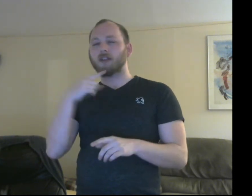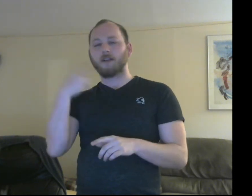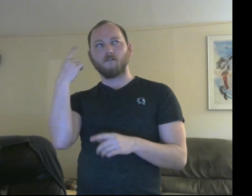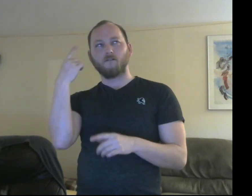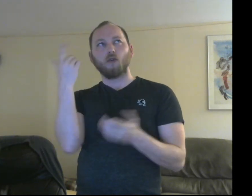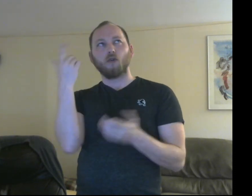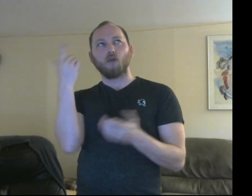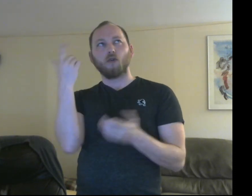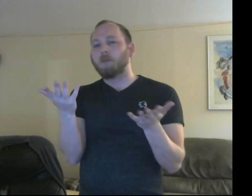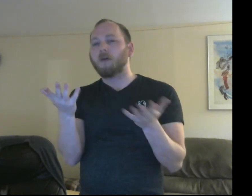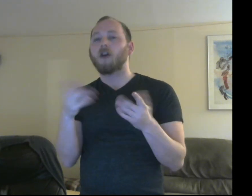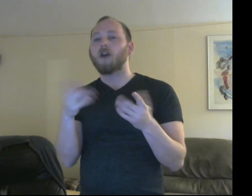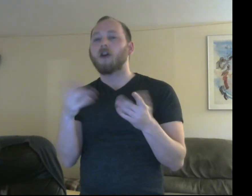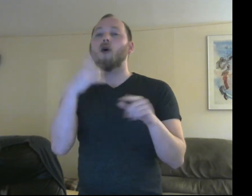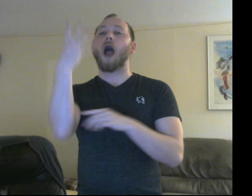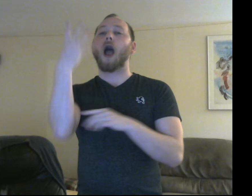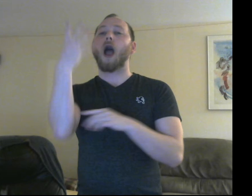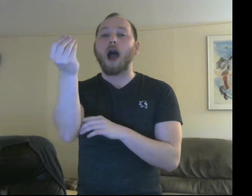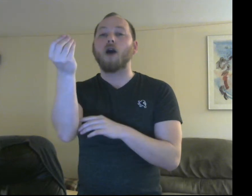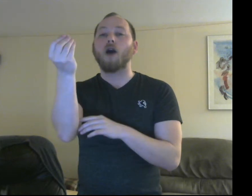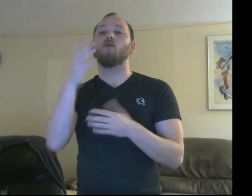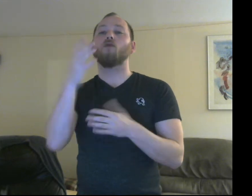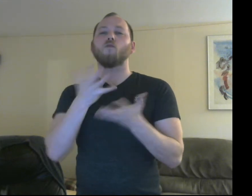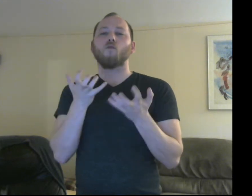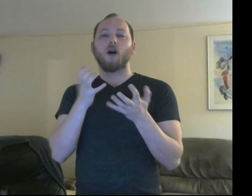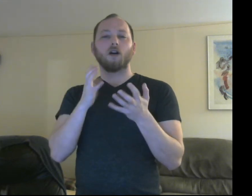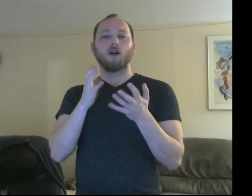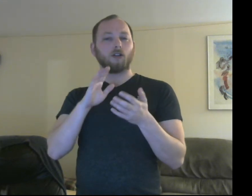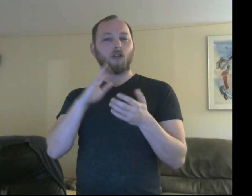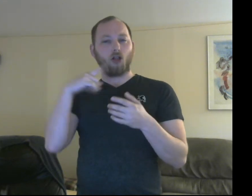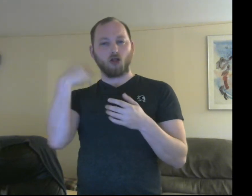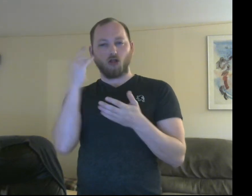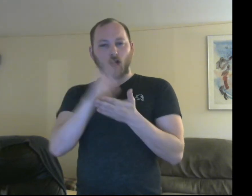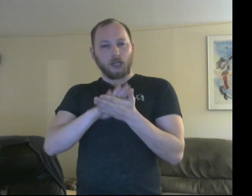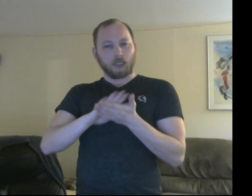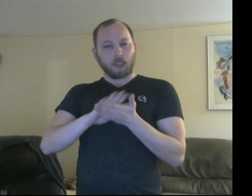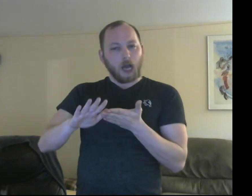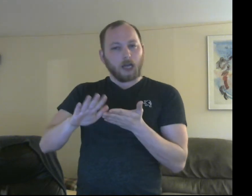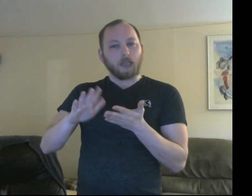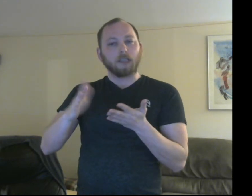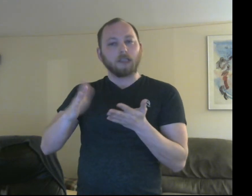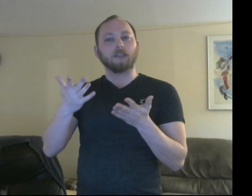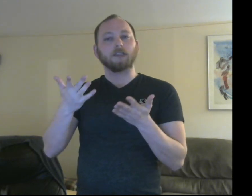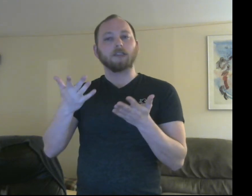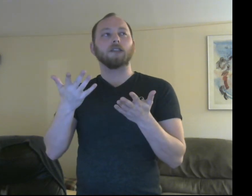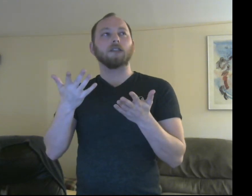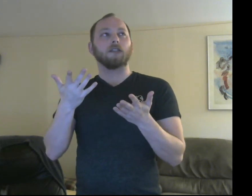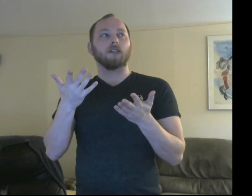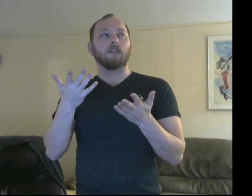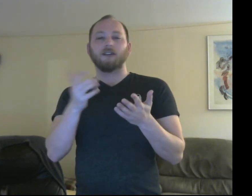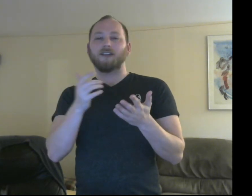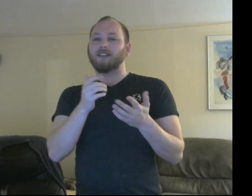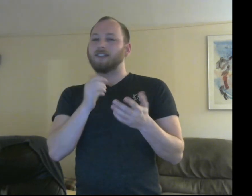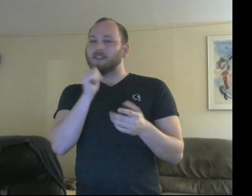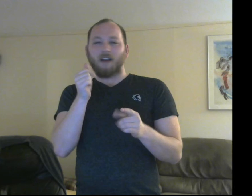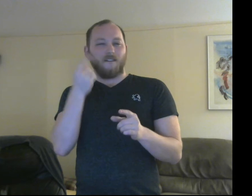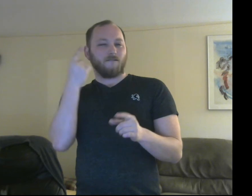not necessarily working. So again, this is not appropriate for an interview or for the workplace. The right shoe you're